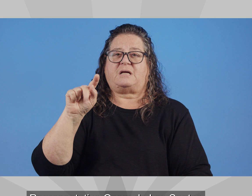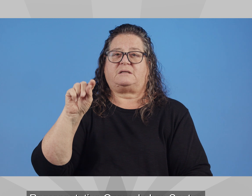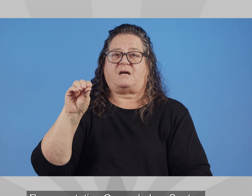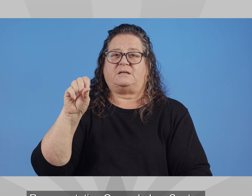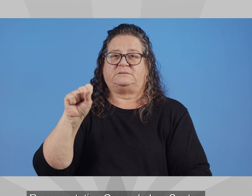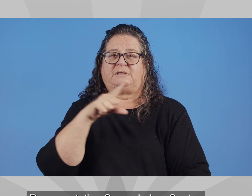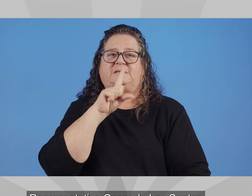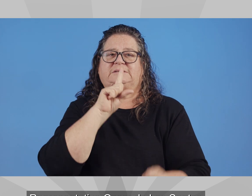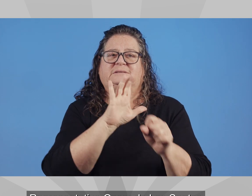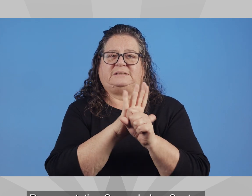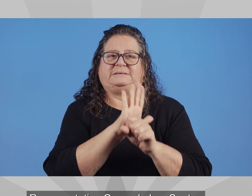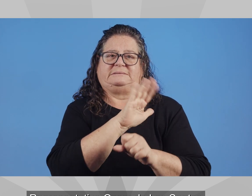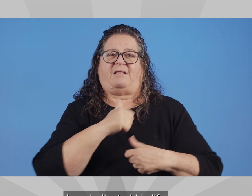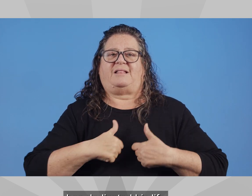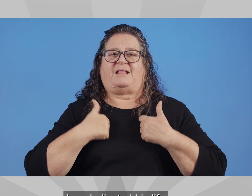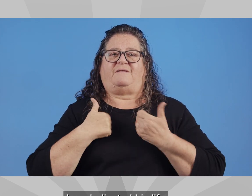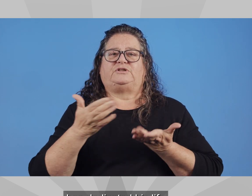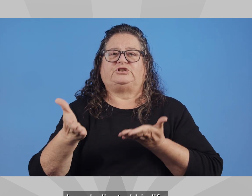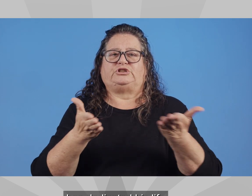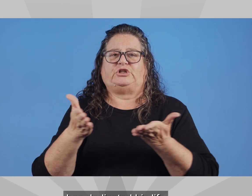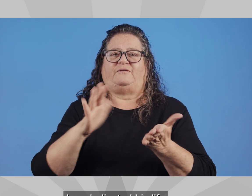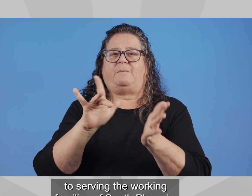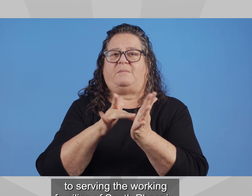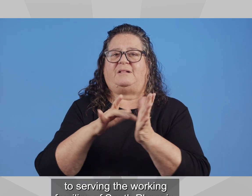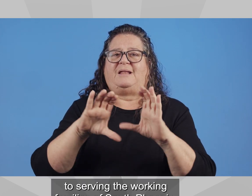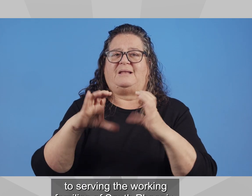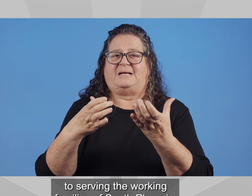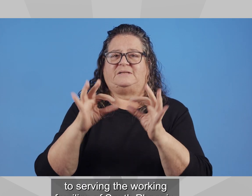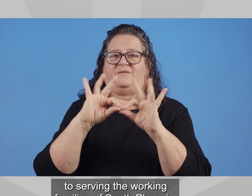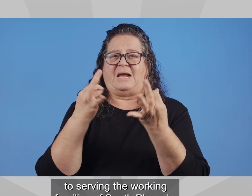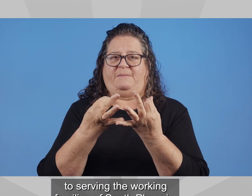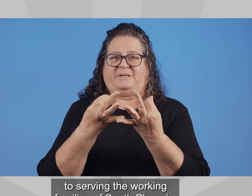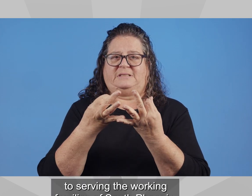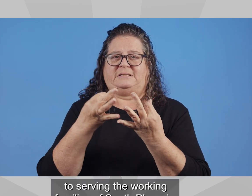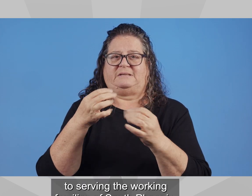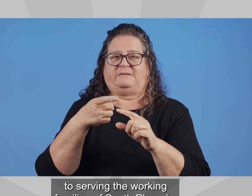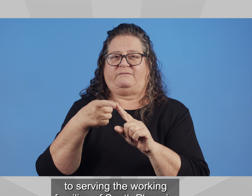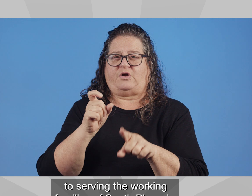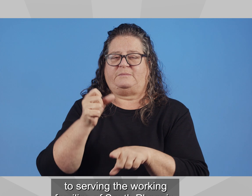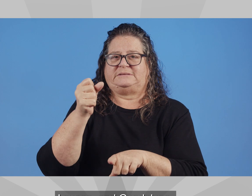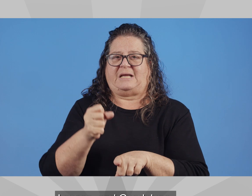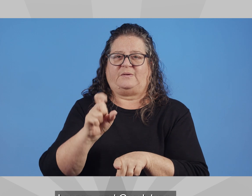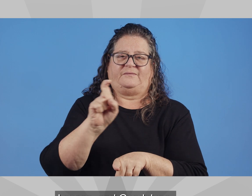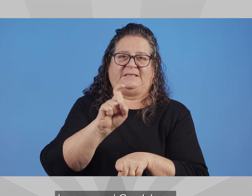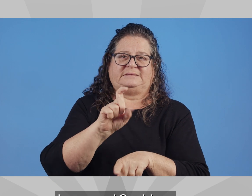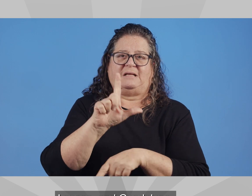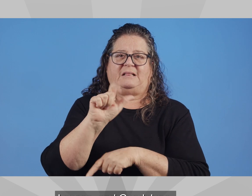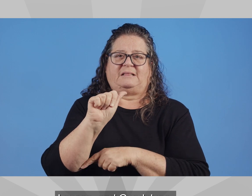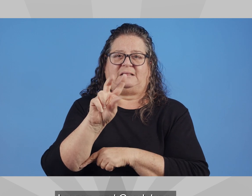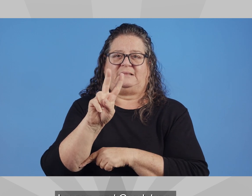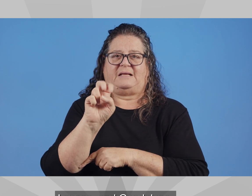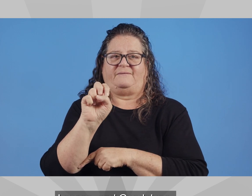Representative Oscar de Los Santos has dedicated his life to serving the working families of South Phoenix, Laveen,